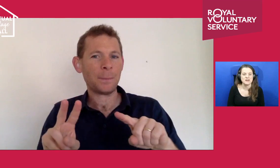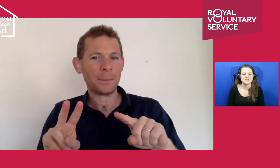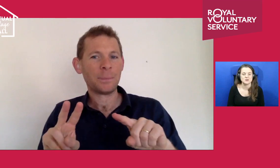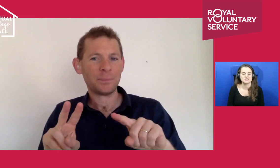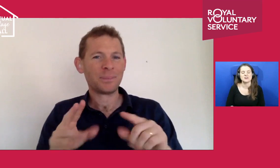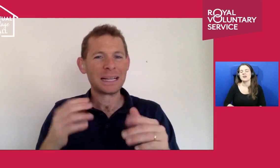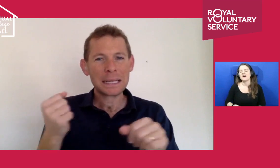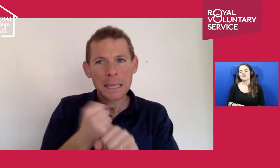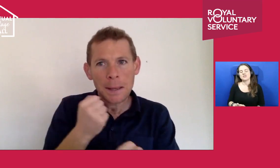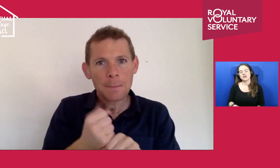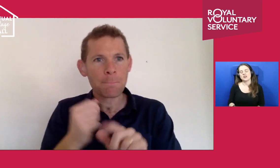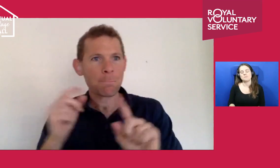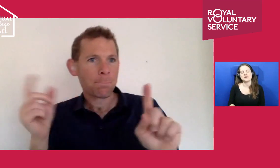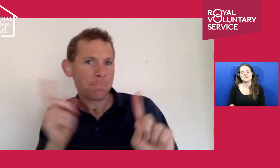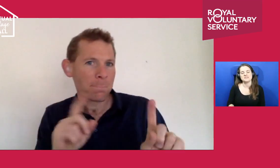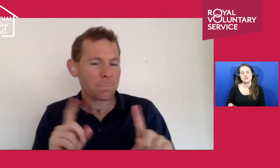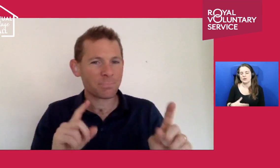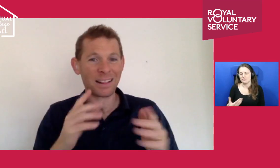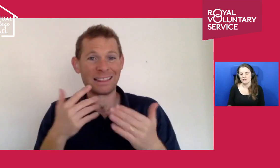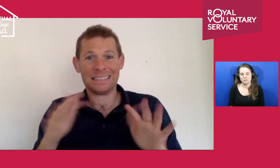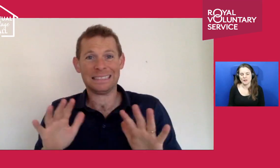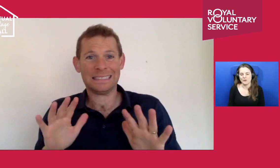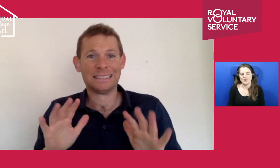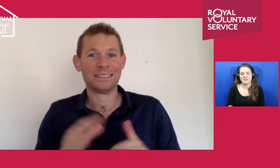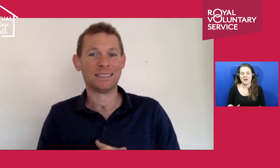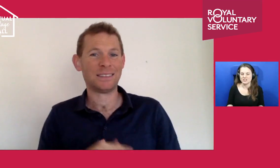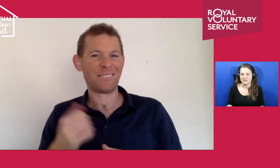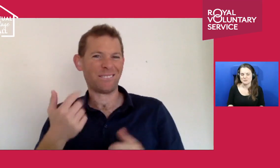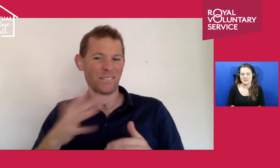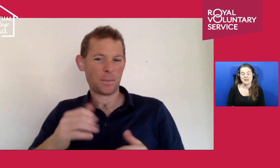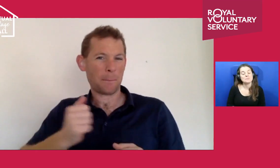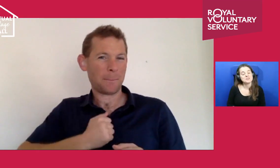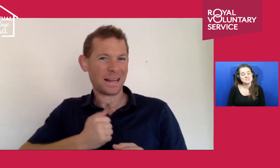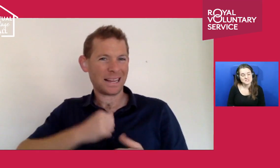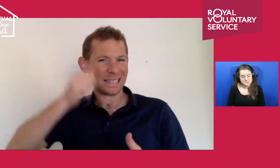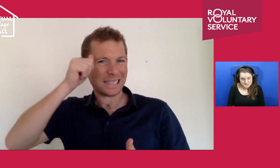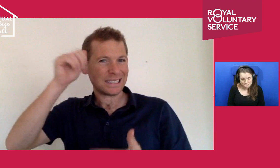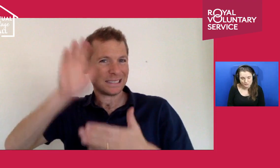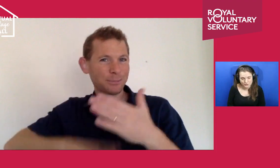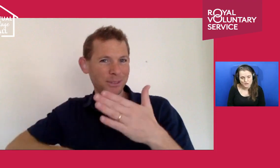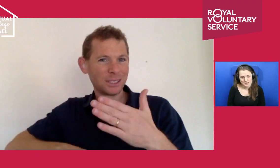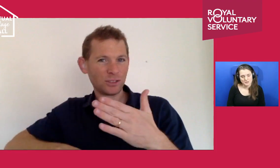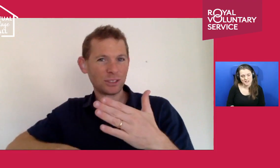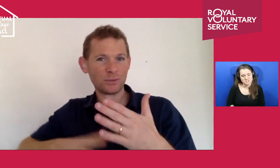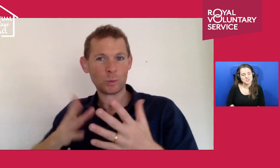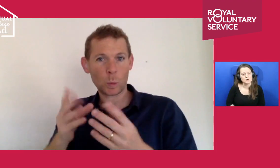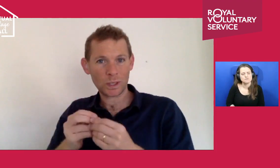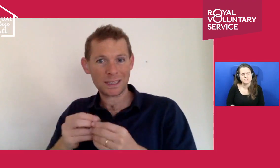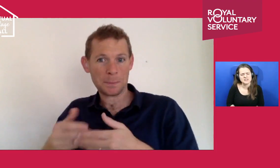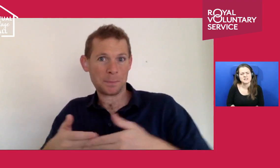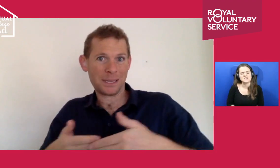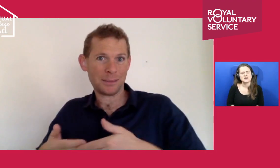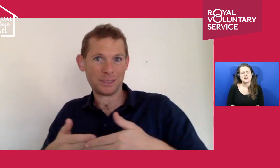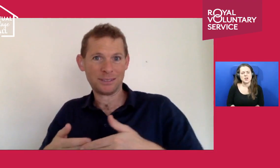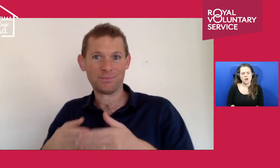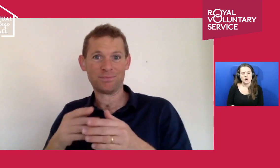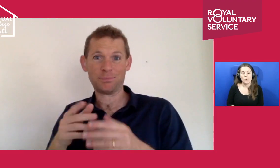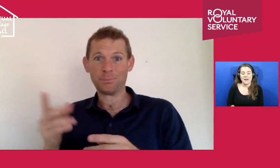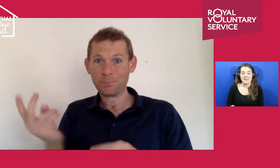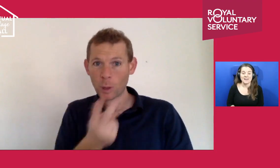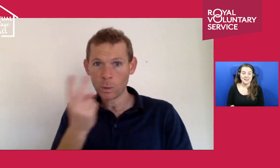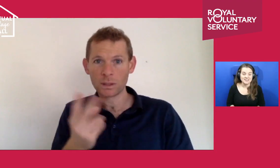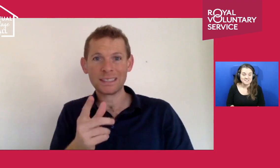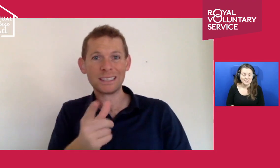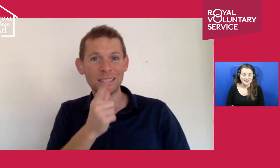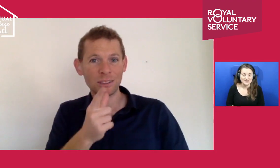you interact with. Now, it's not going to be a full-blown how to communicate, but some simple vocab can actually go a really long